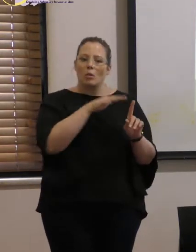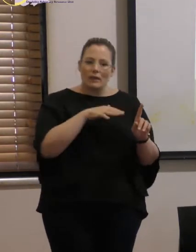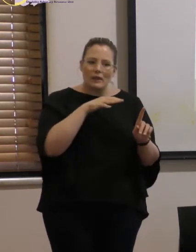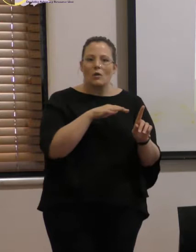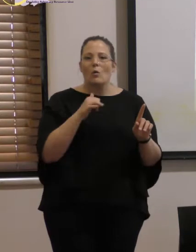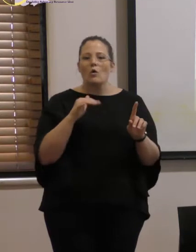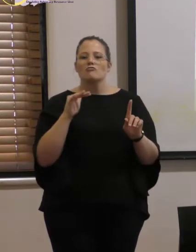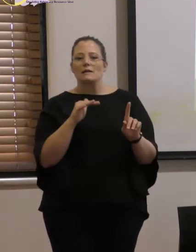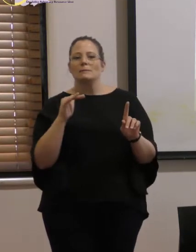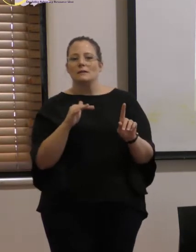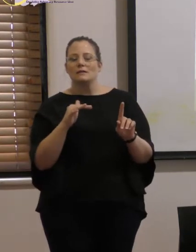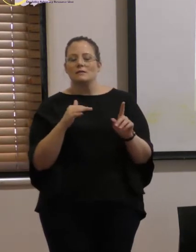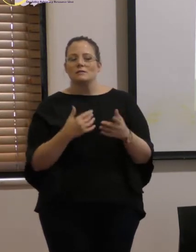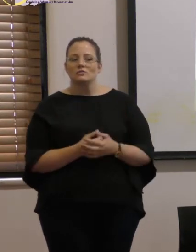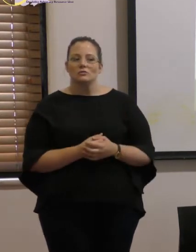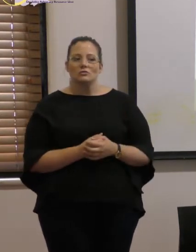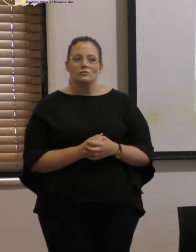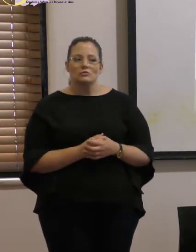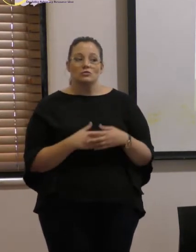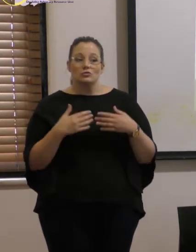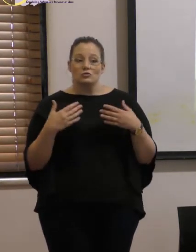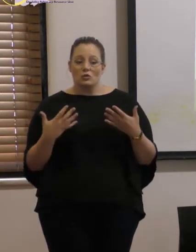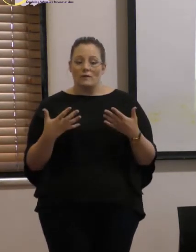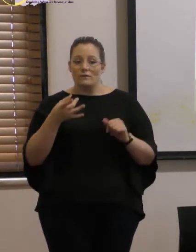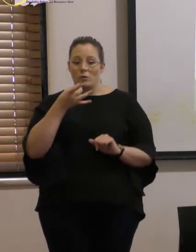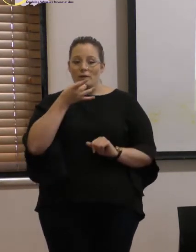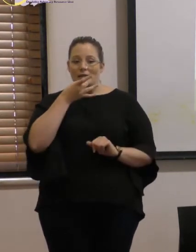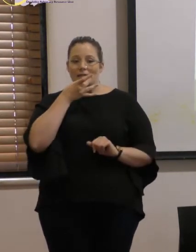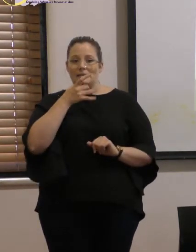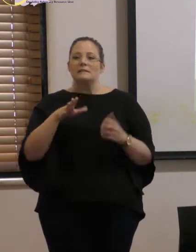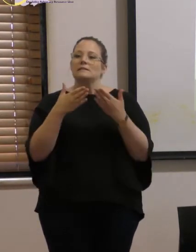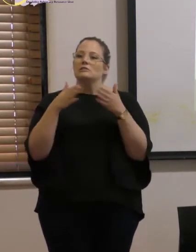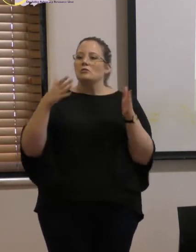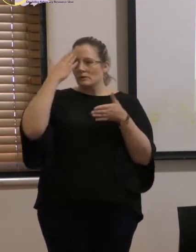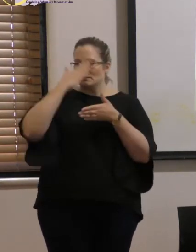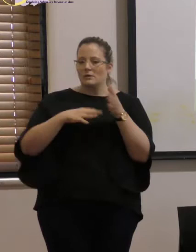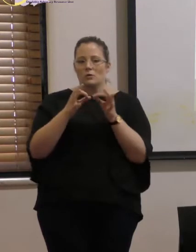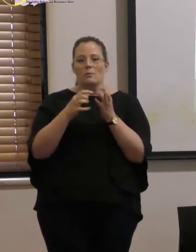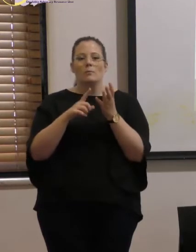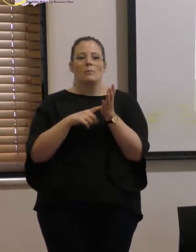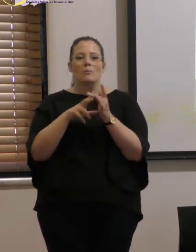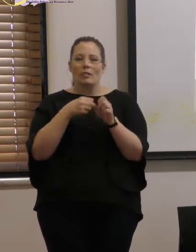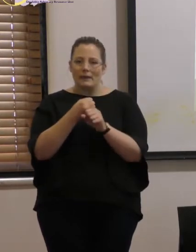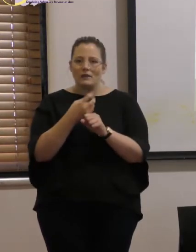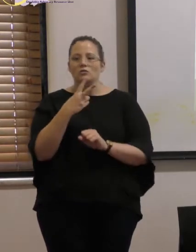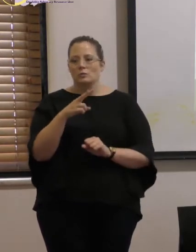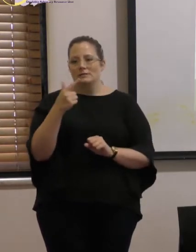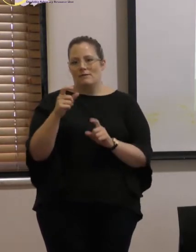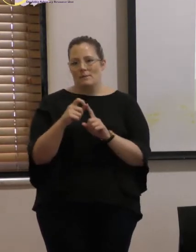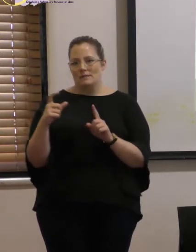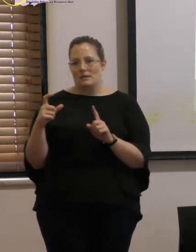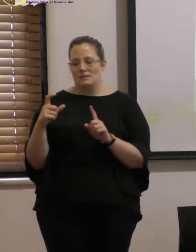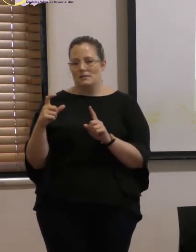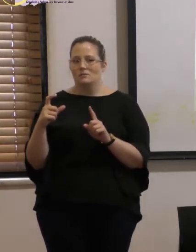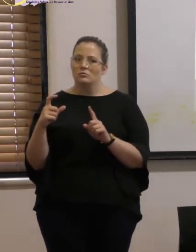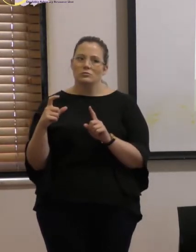harassment. Now the figure for kids with disability, or kids generally, is 27%. You